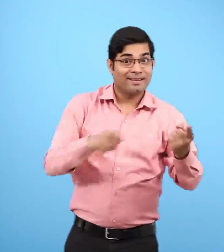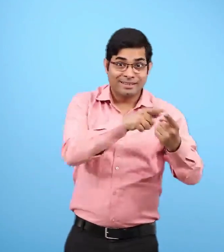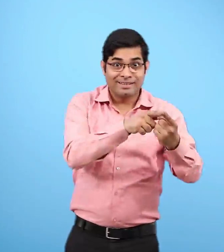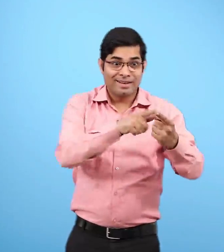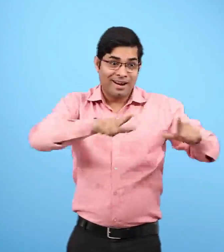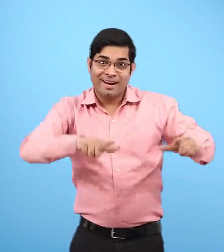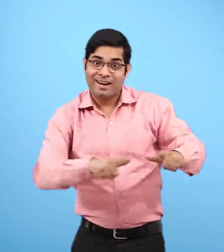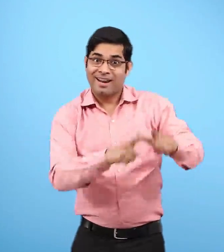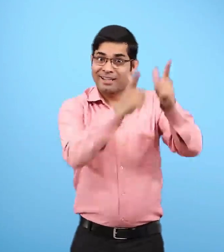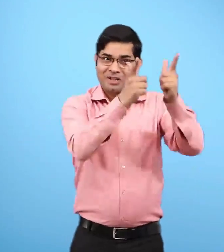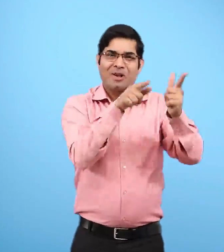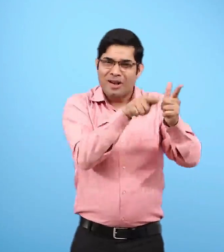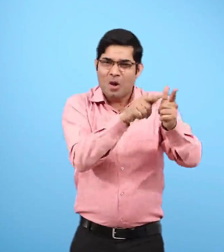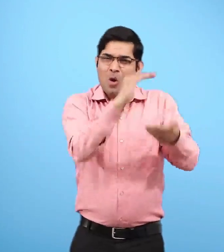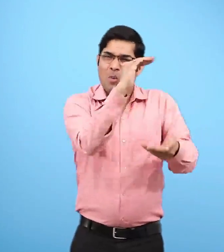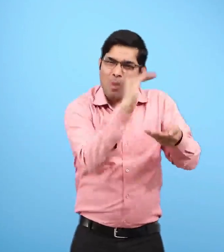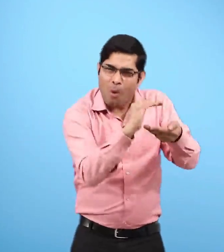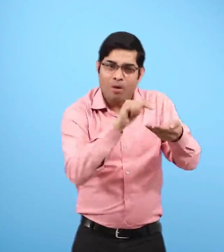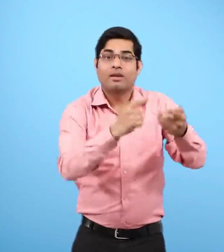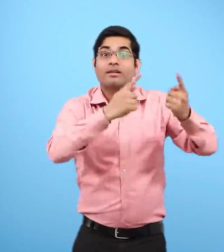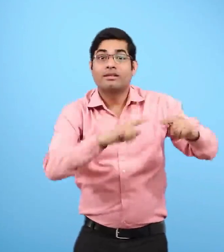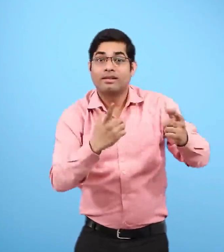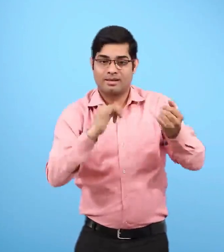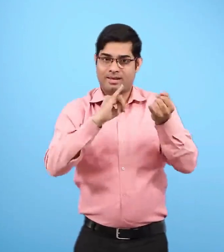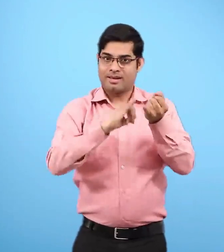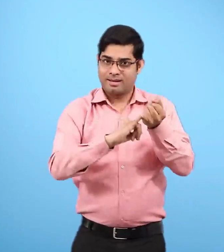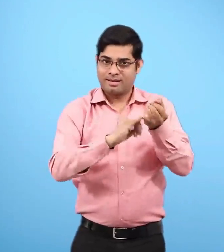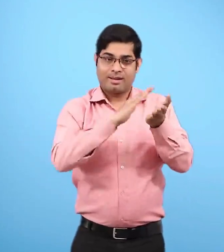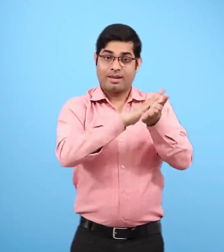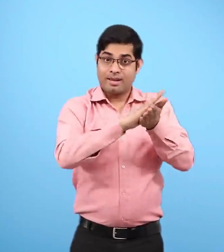And shortest is written beneath plant 2.